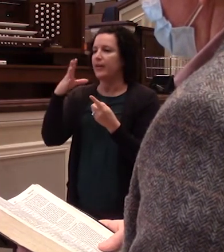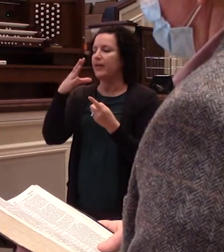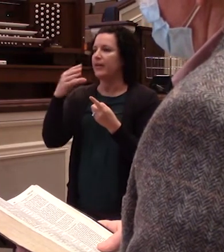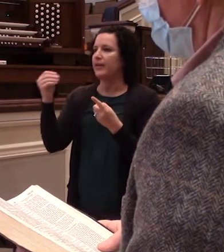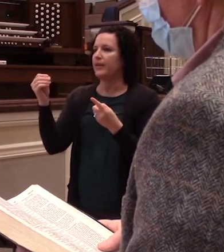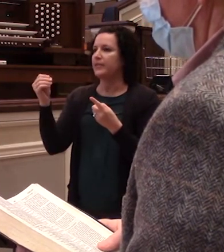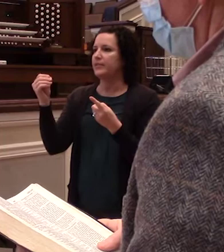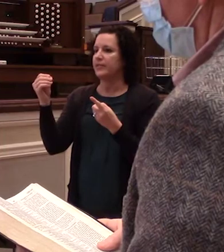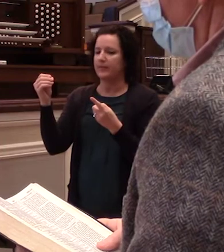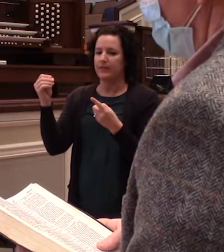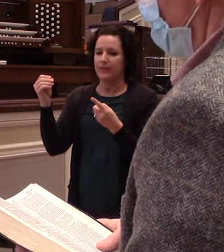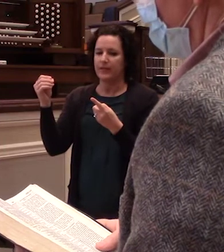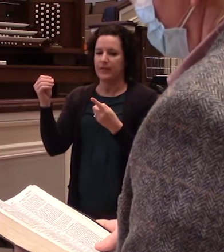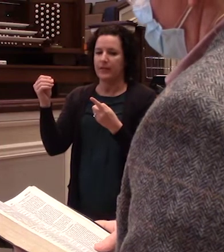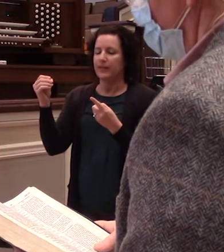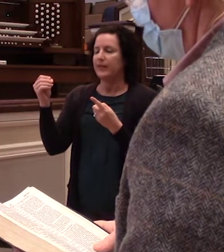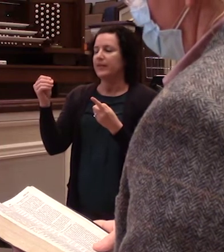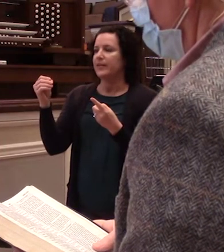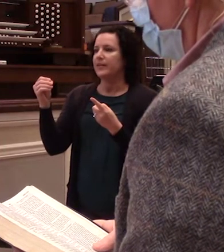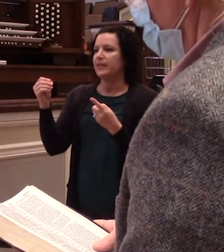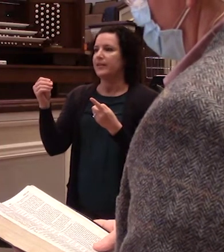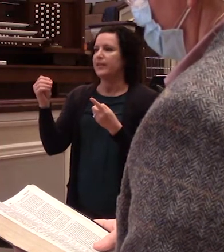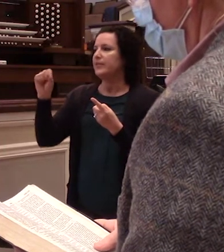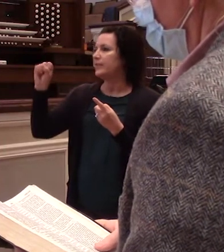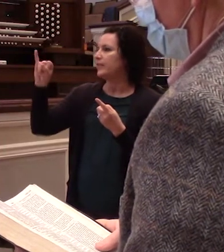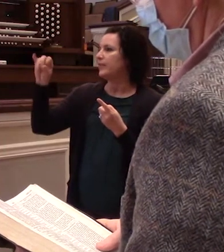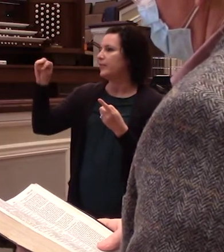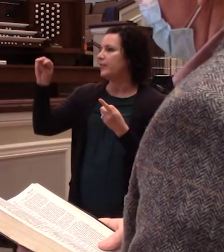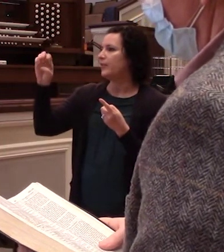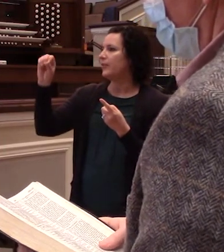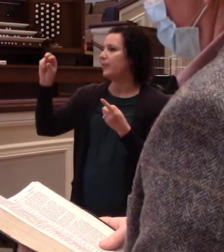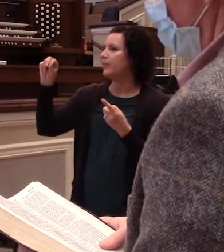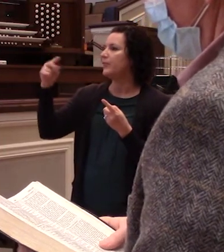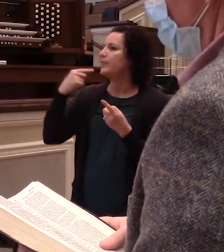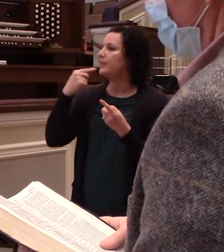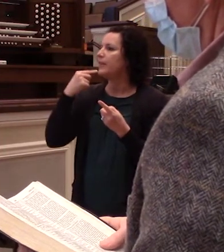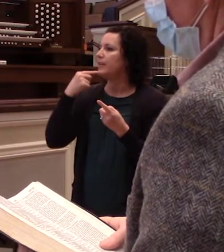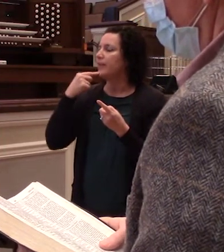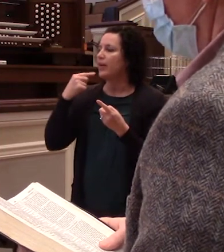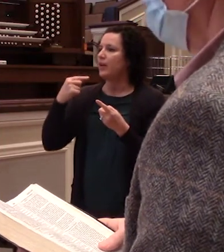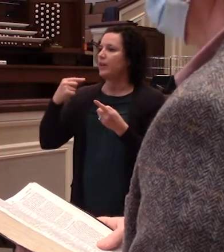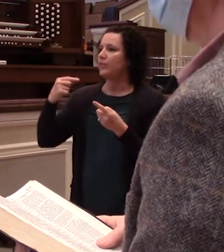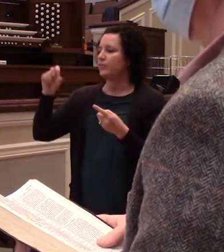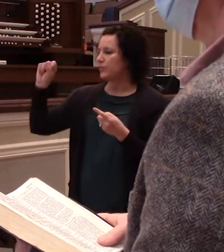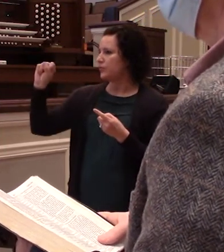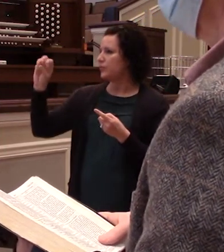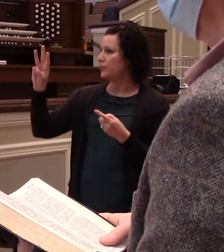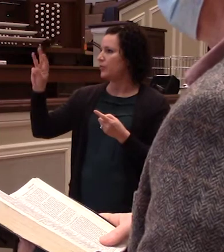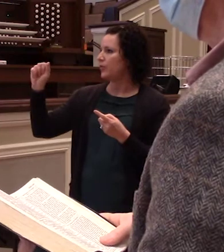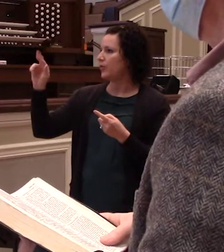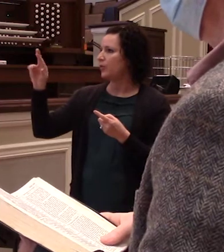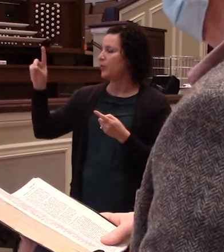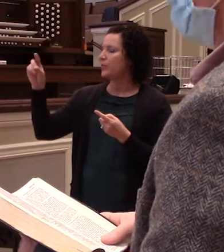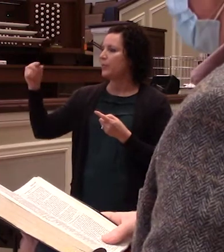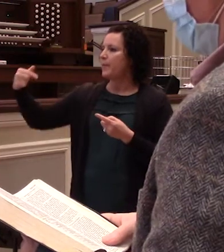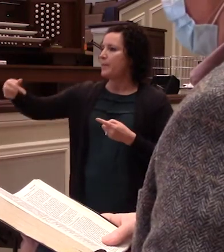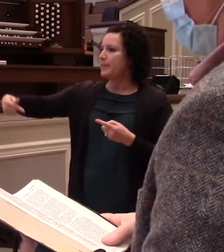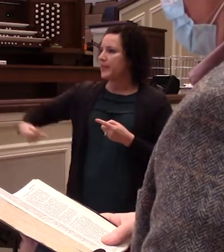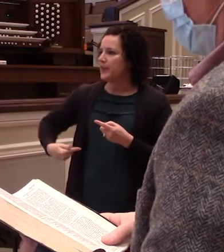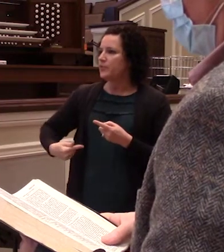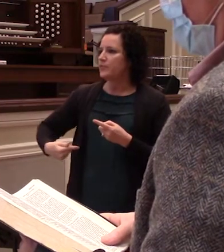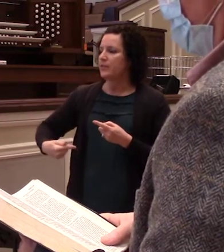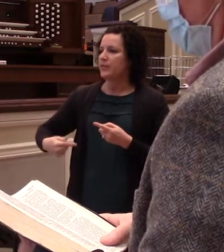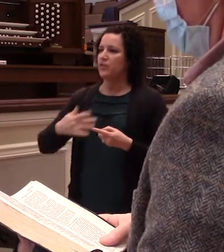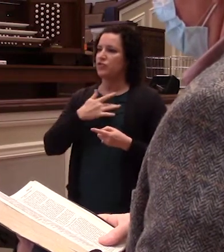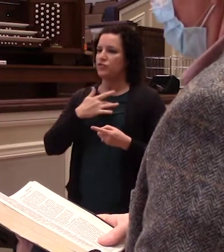sword will pierce even your own soul, to the end that the thoughts for many hearts may be